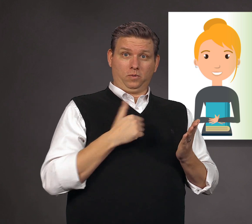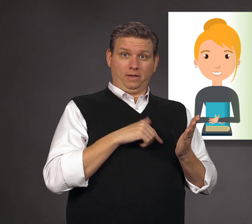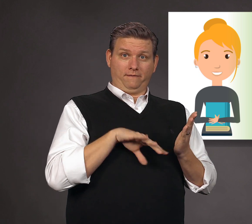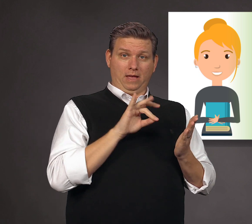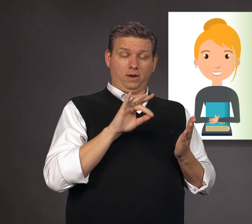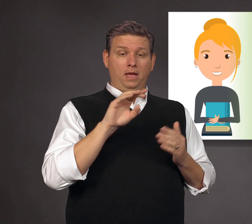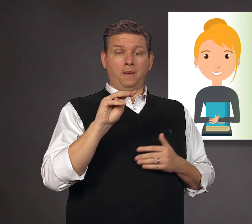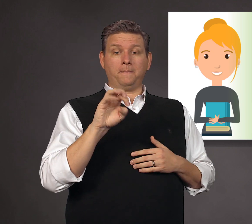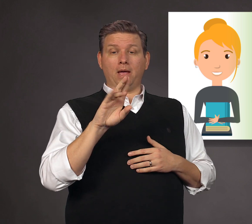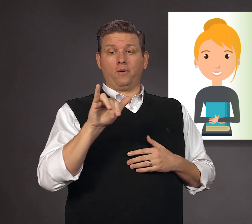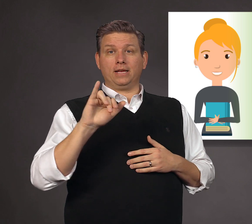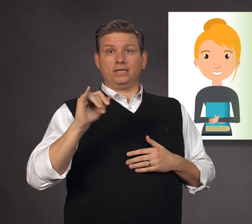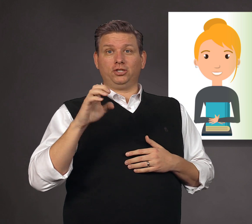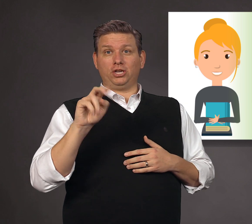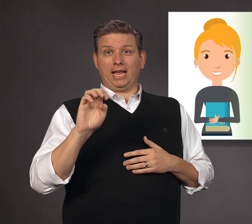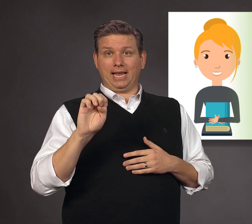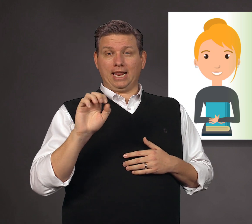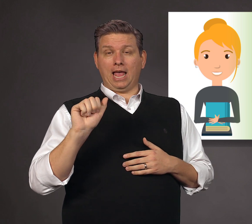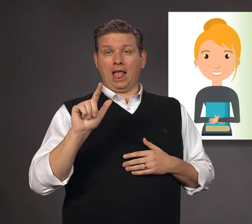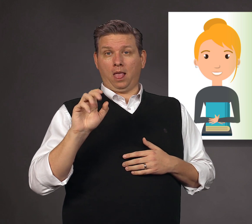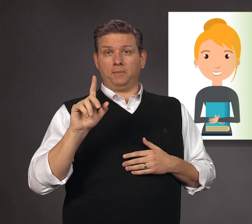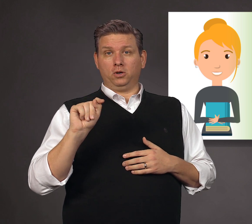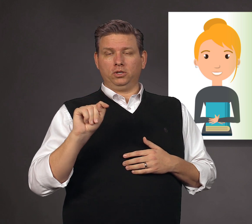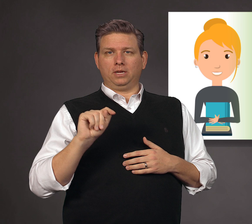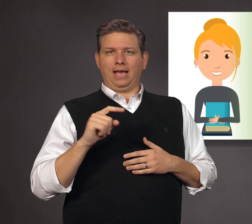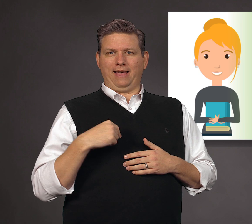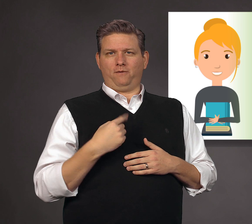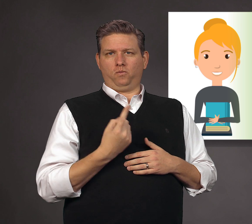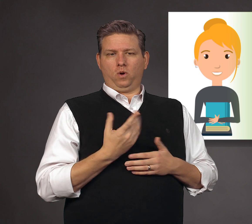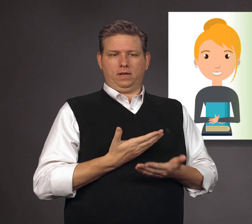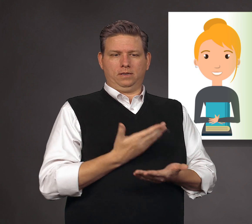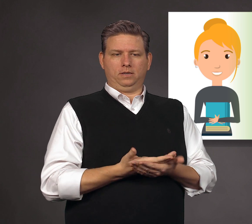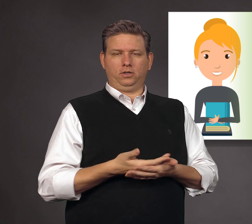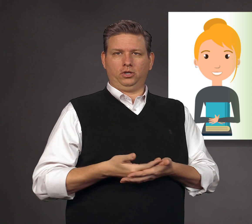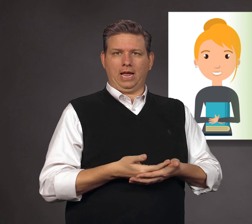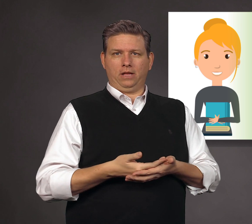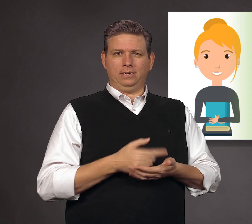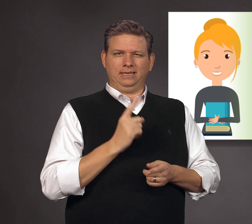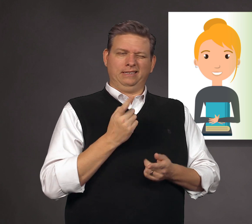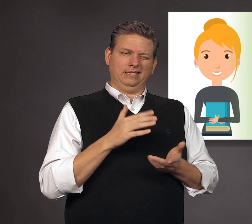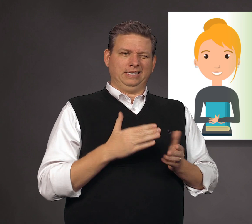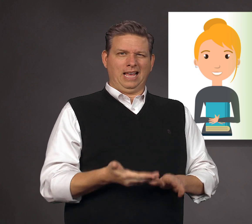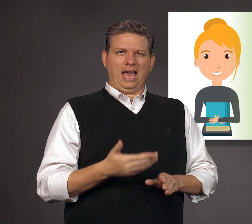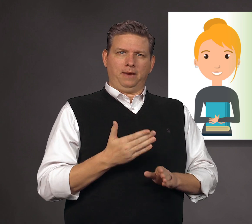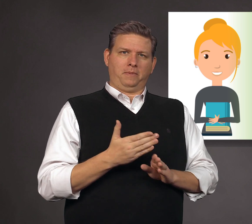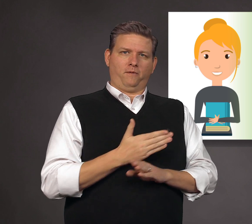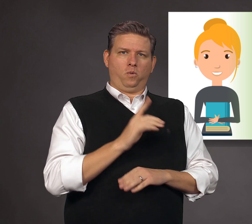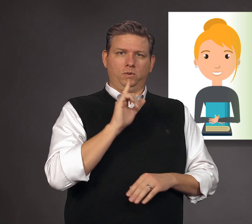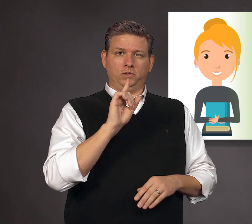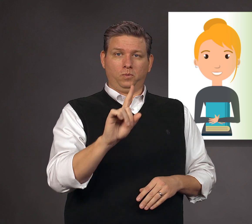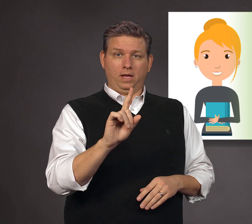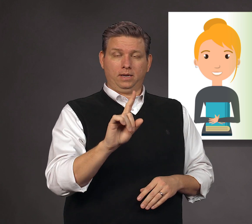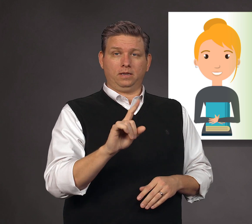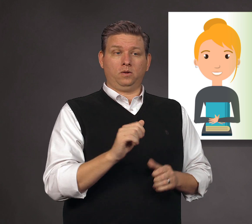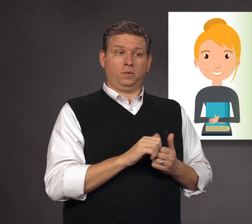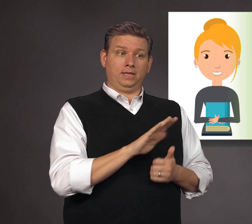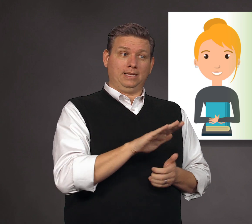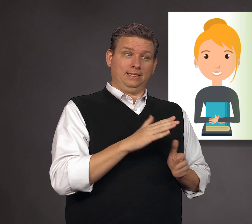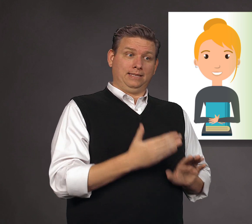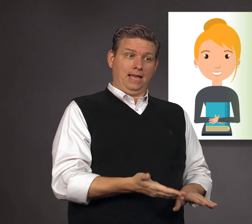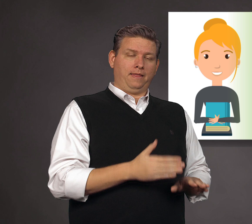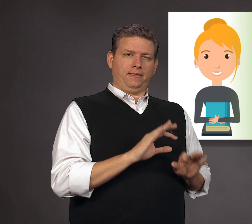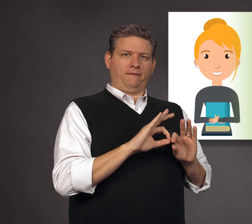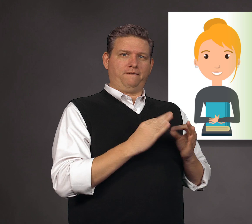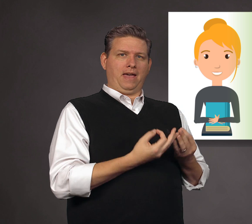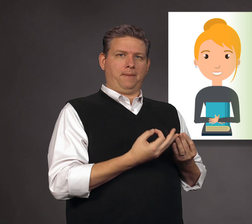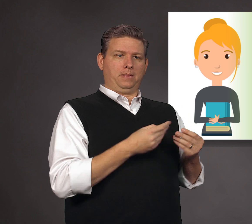Jane and Albert had only 1 child who died just before his first birthday. With his death, Sophia's line ended. If